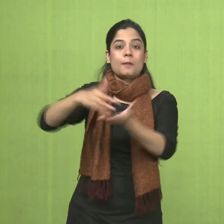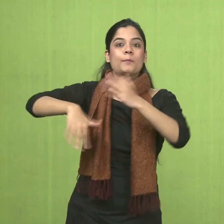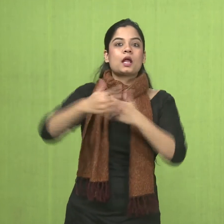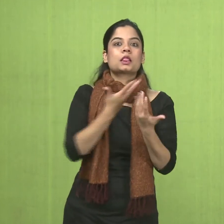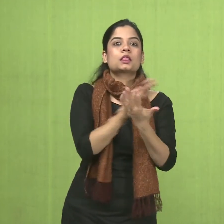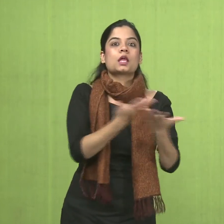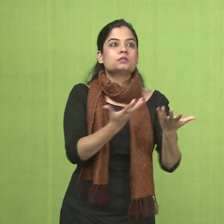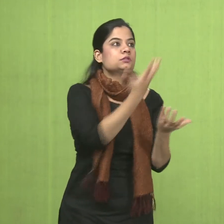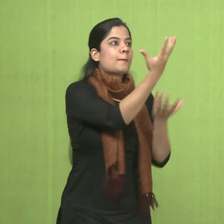like food, etc.